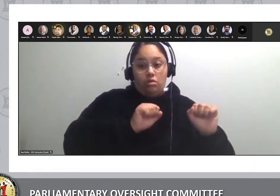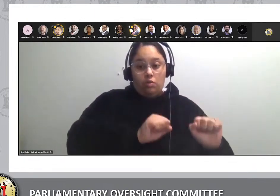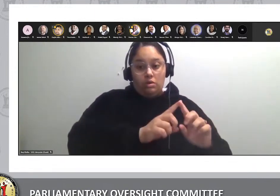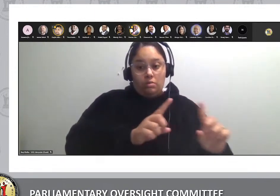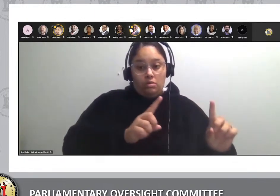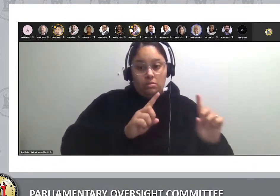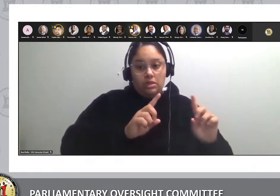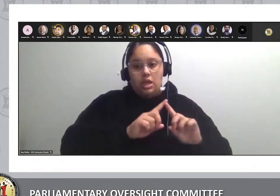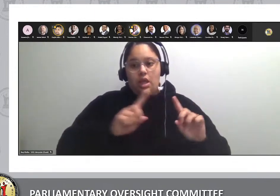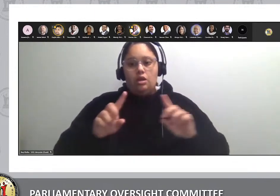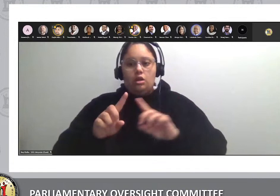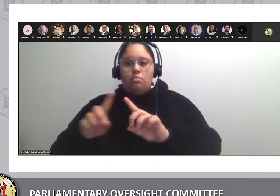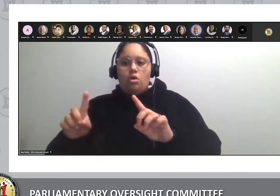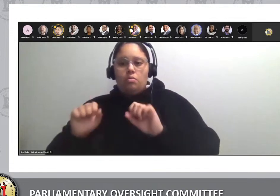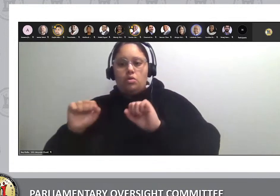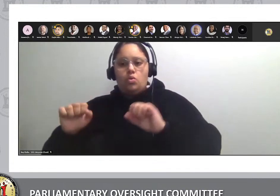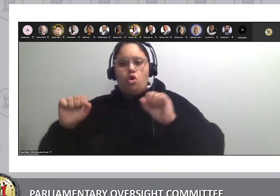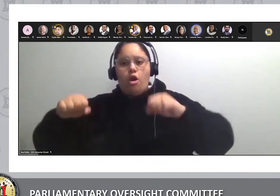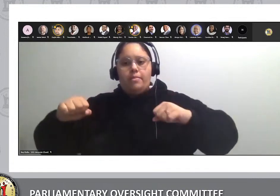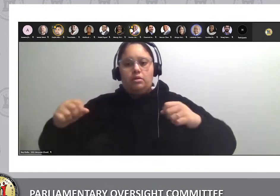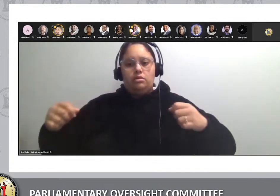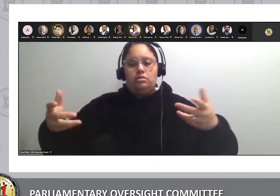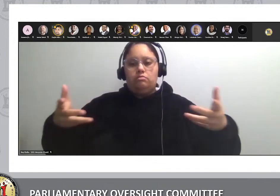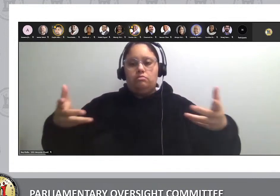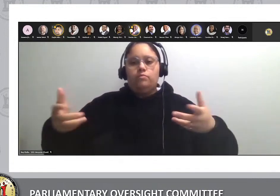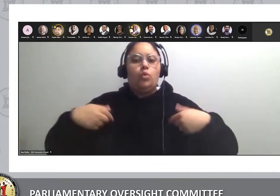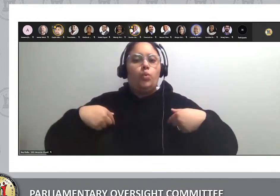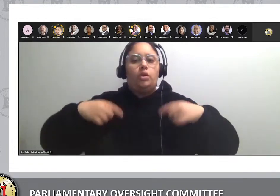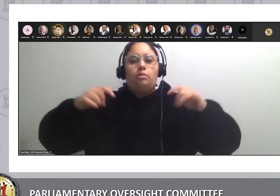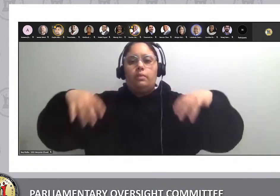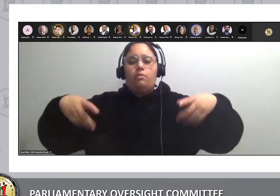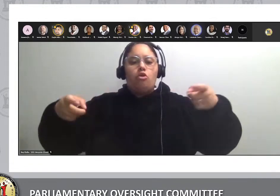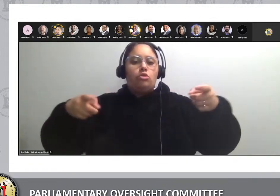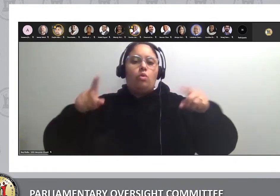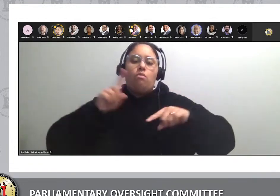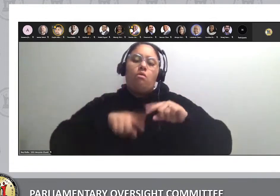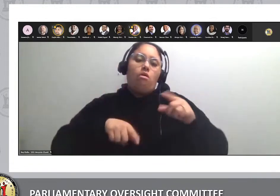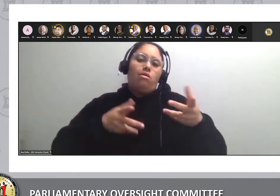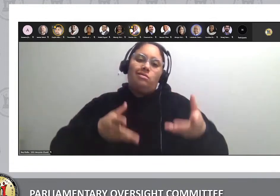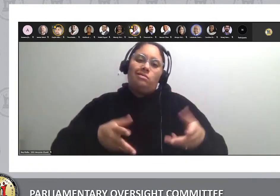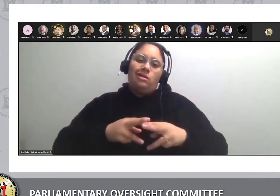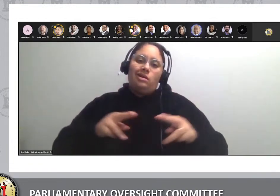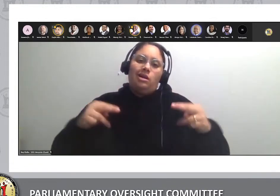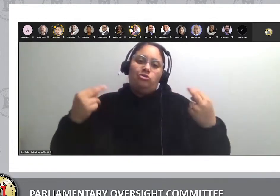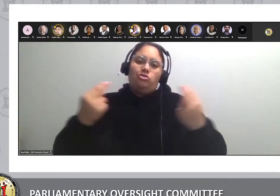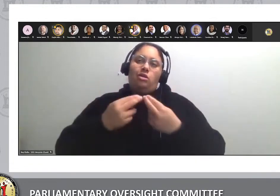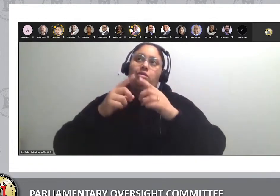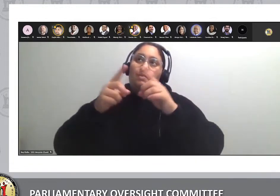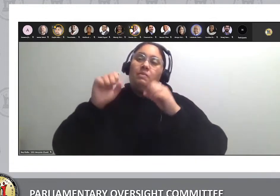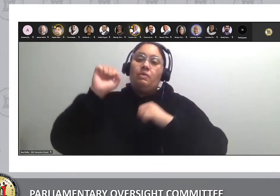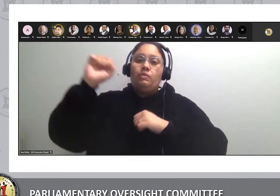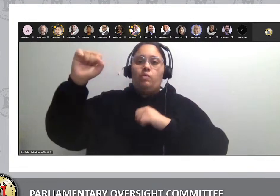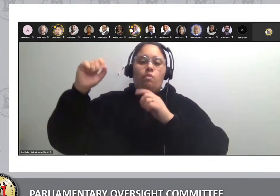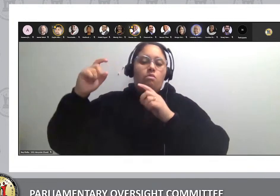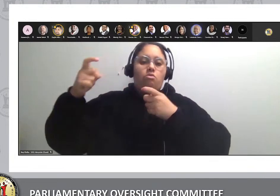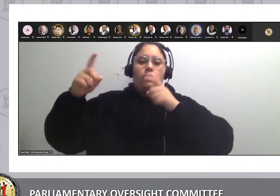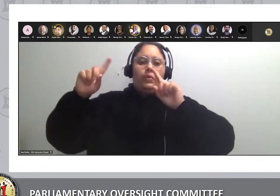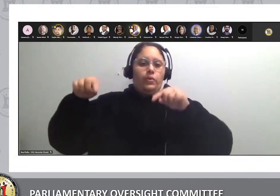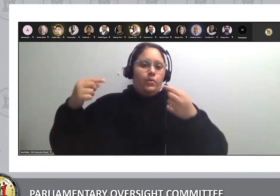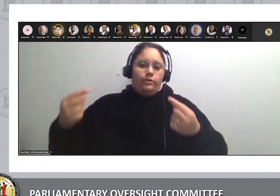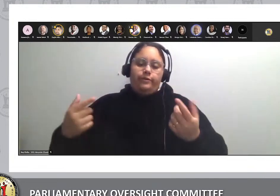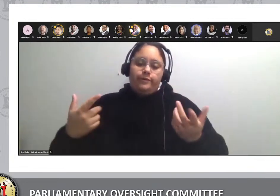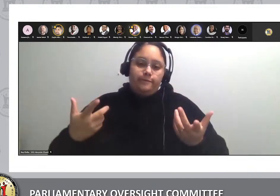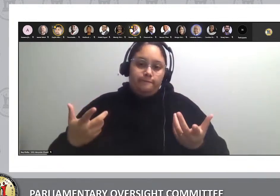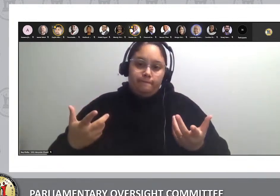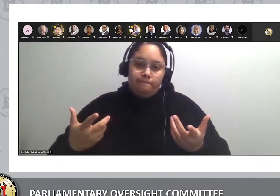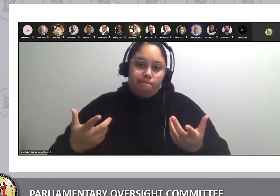the department's competence, which we don't have a control on the side of the national department's competence.